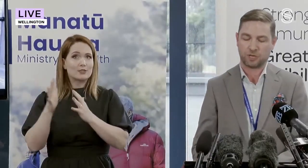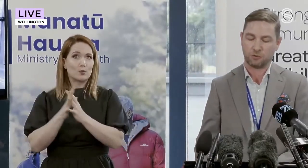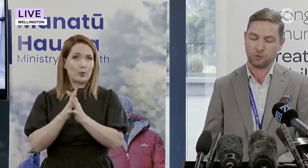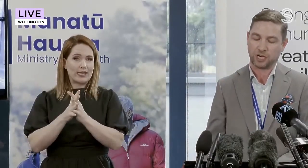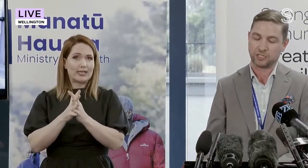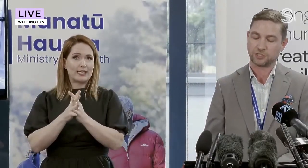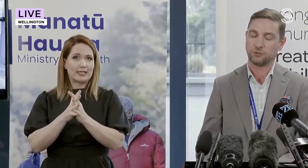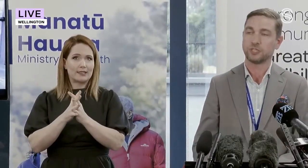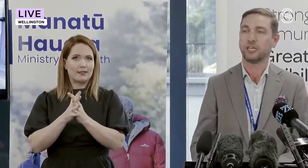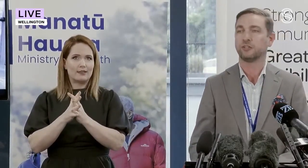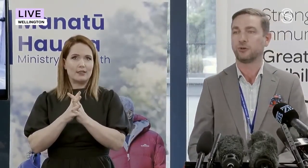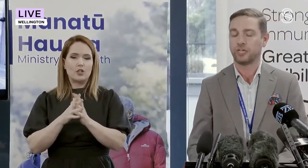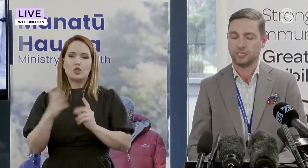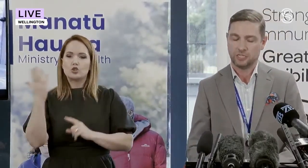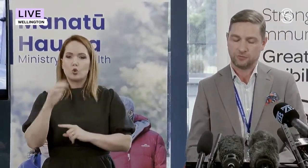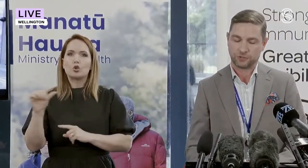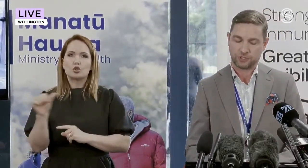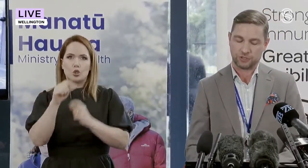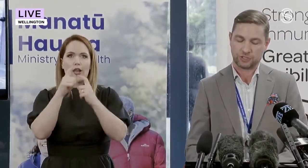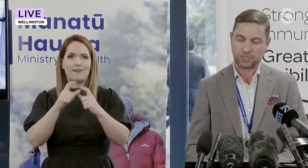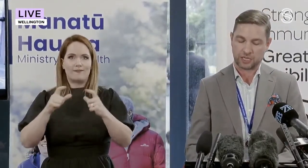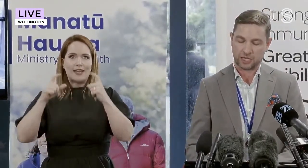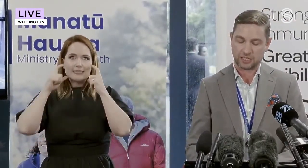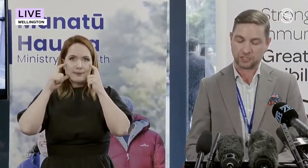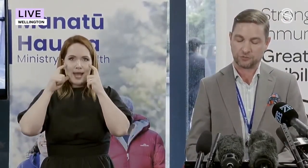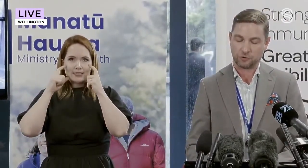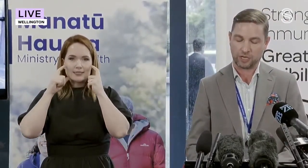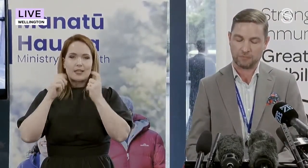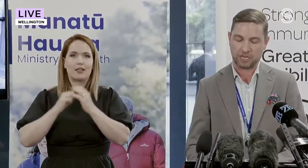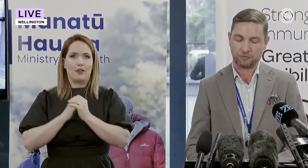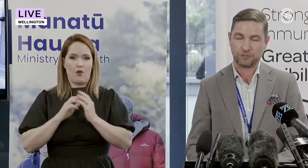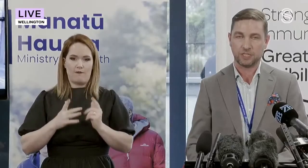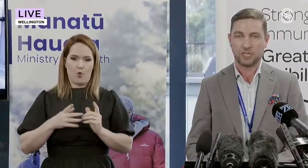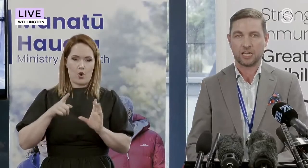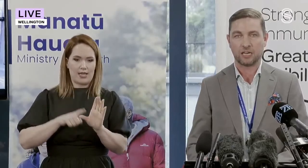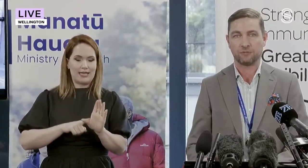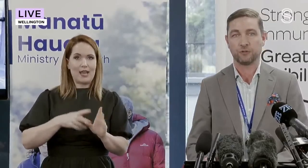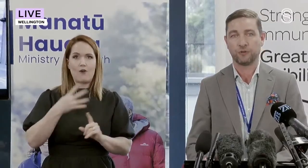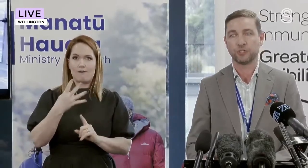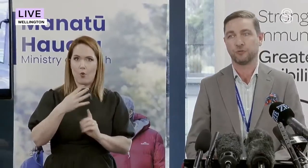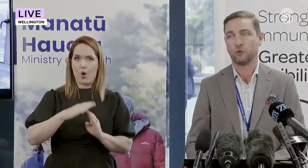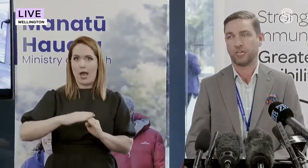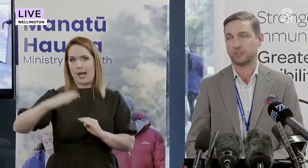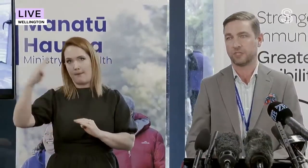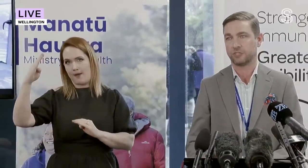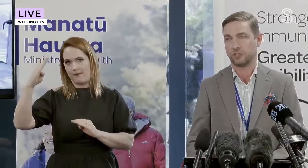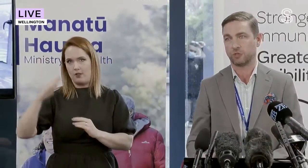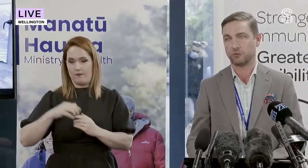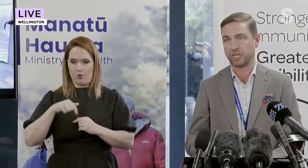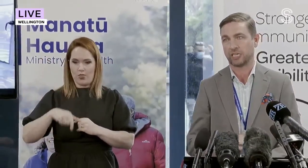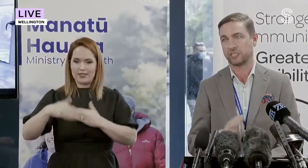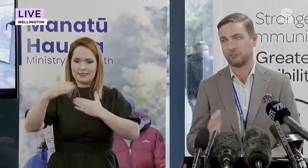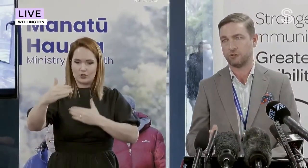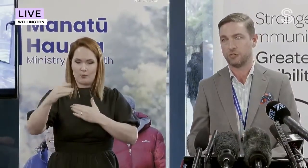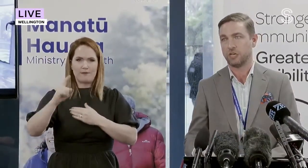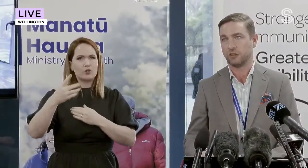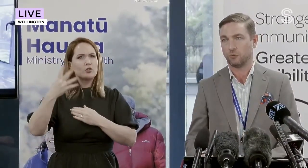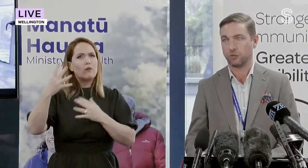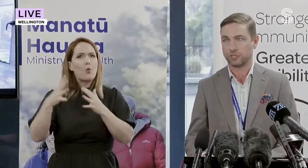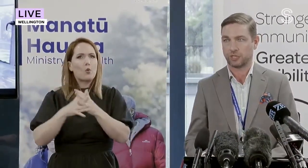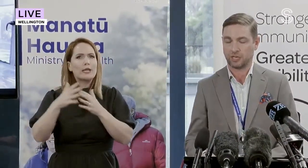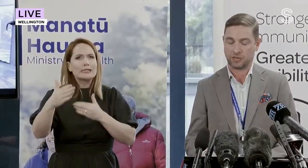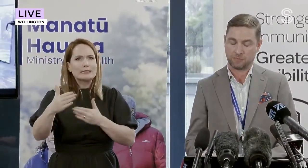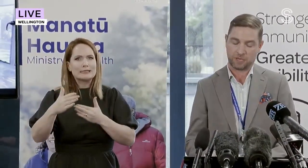masks are worn at schools and kura for students years 4 and above for the first 4 weeks of this term, which will get us through